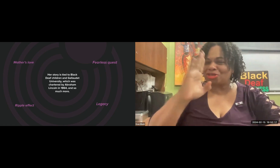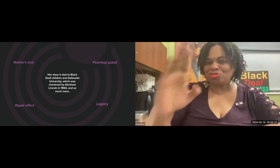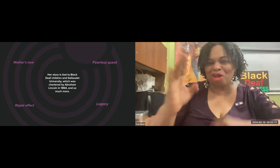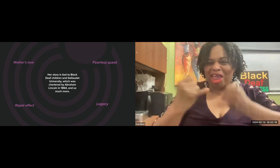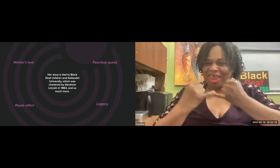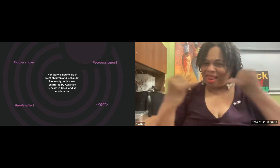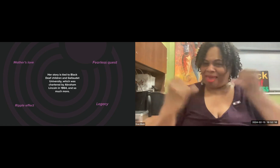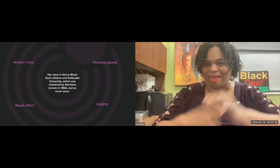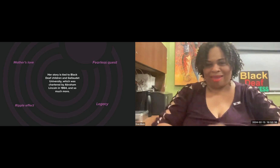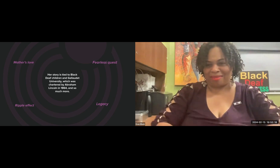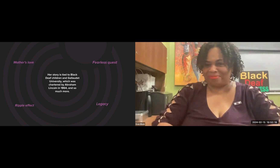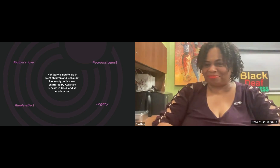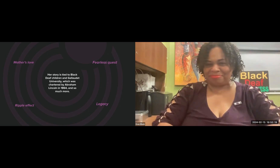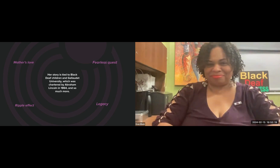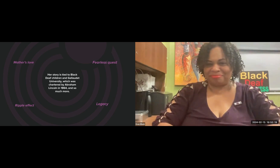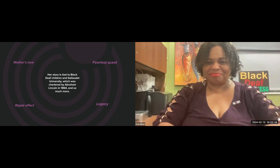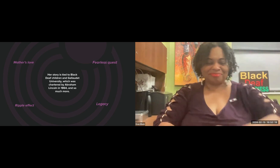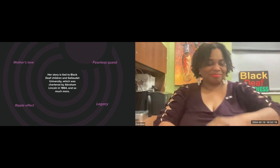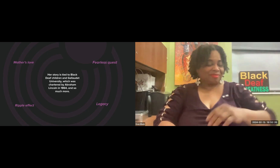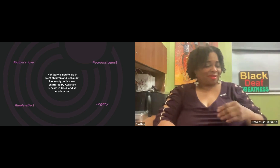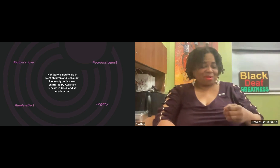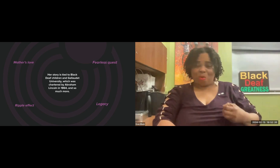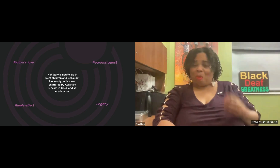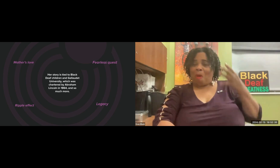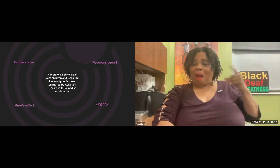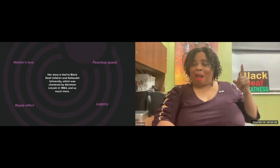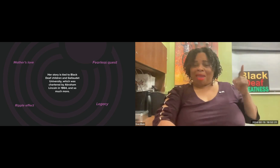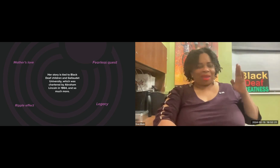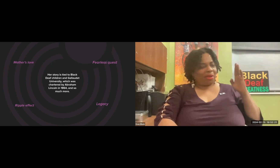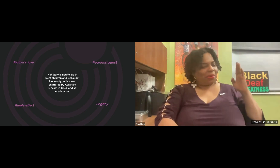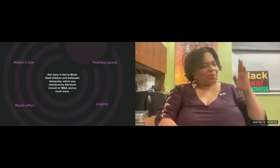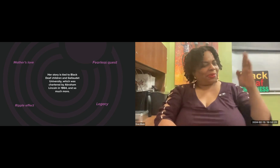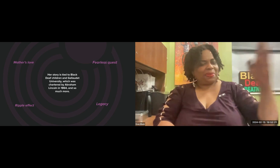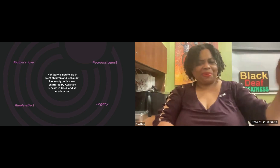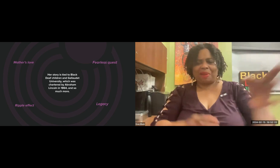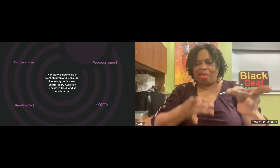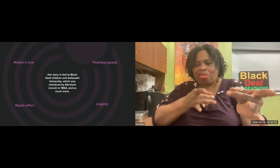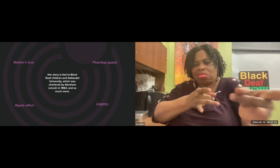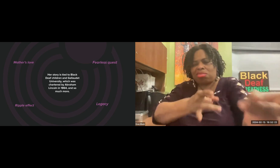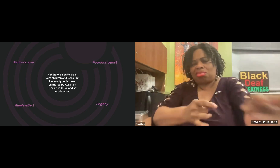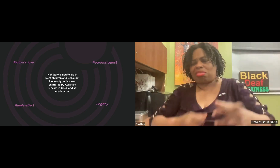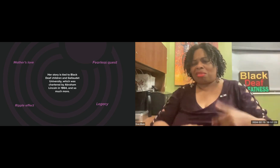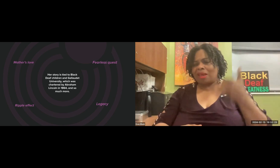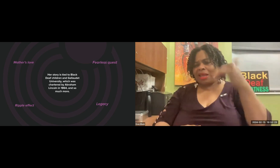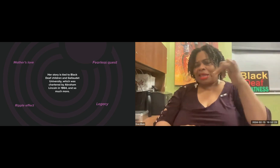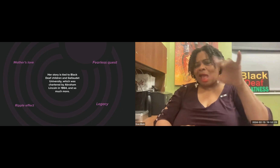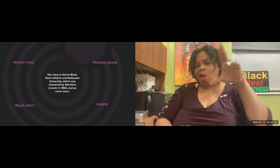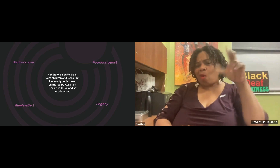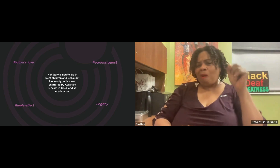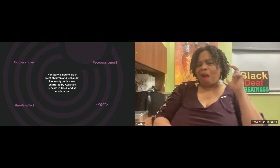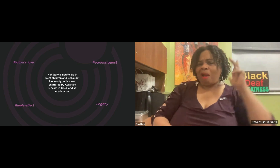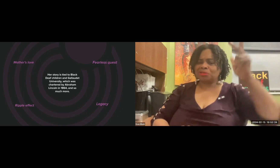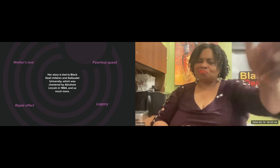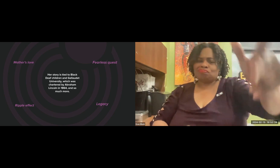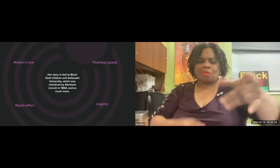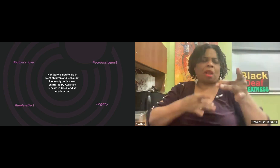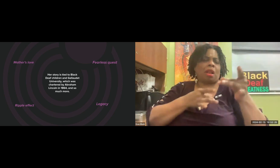life. And then also we talk about how freedom is never a straight line. That's the second theme,